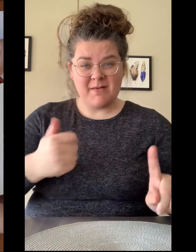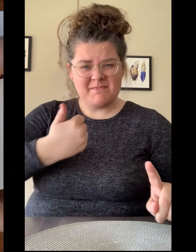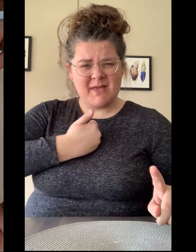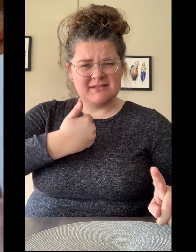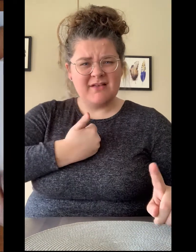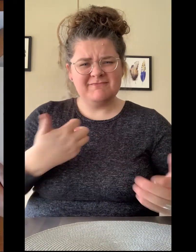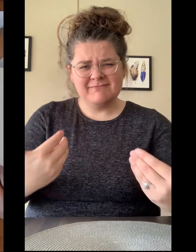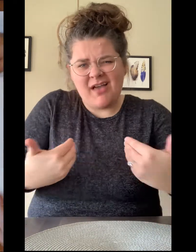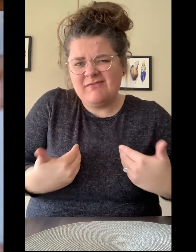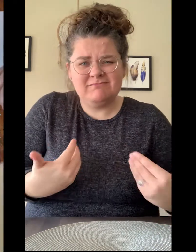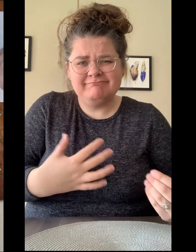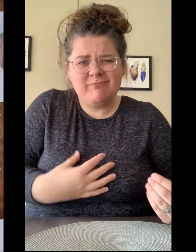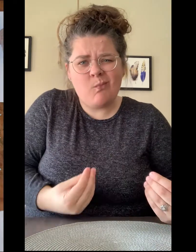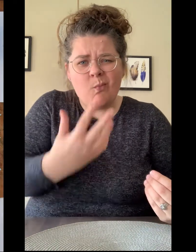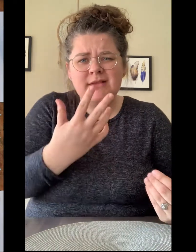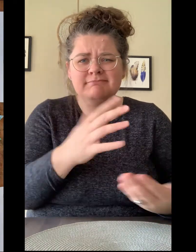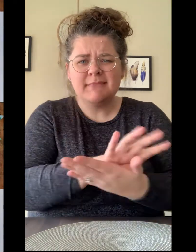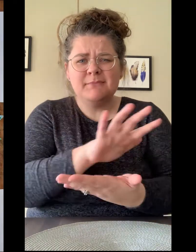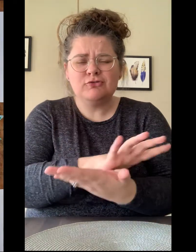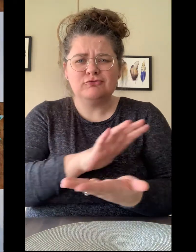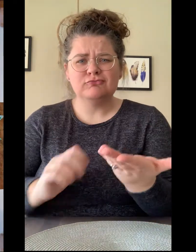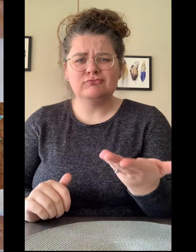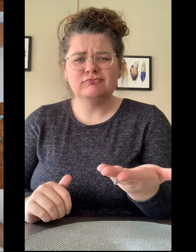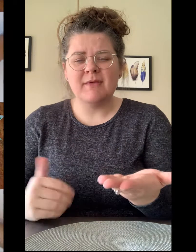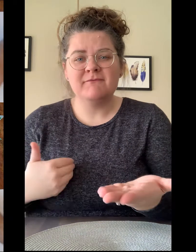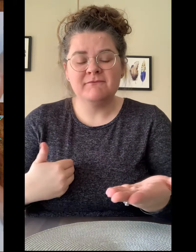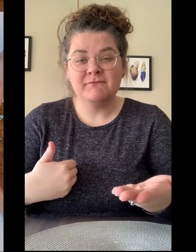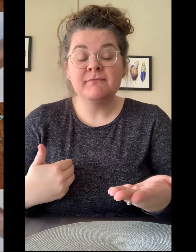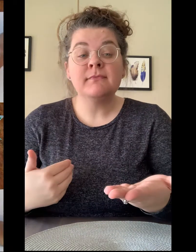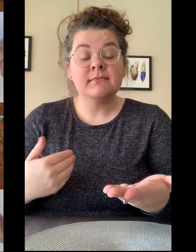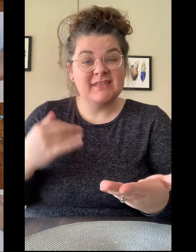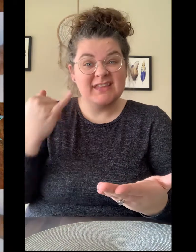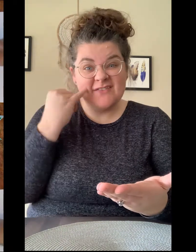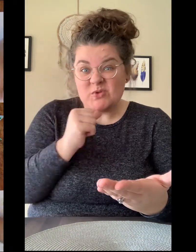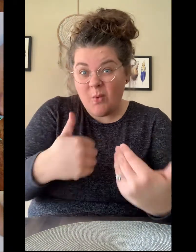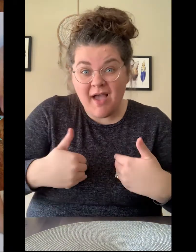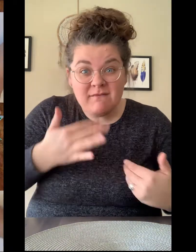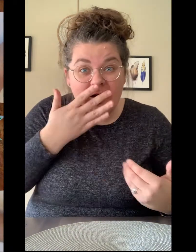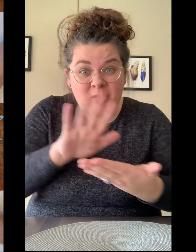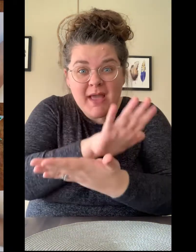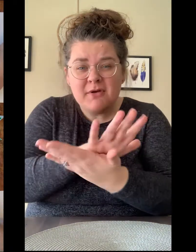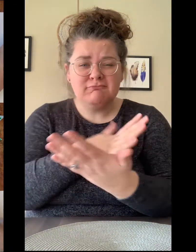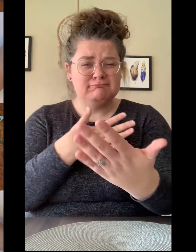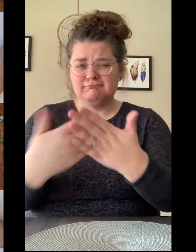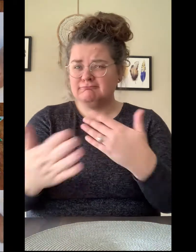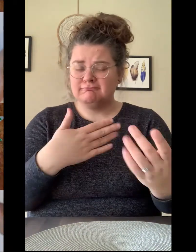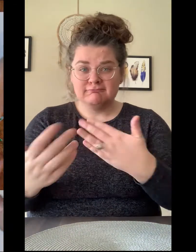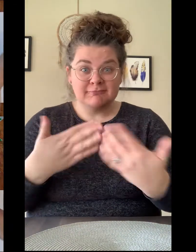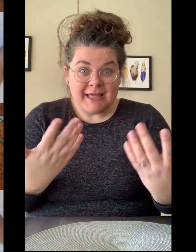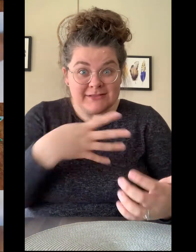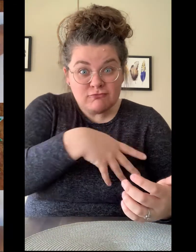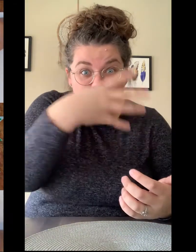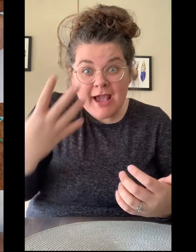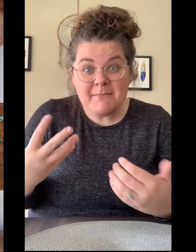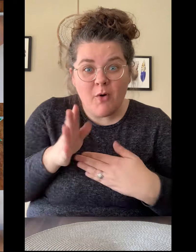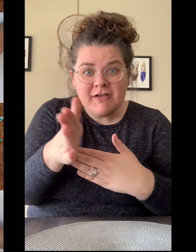white in case you don't have the color construction paper at home, but feel free to use whatever colors you got. This is a